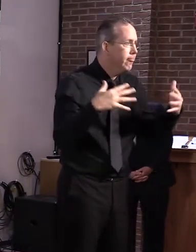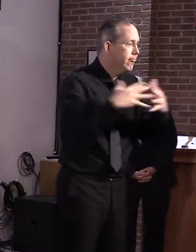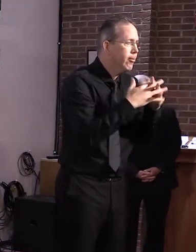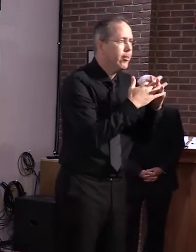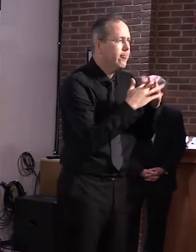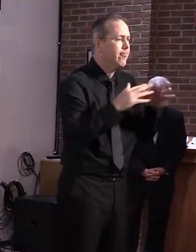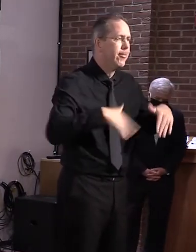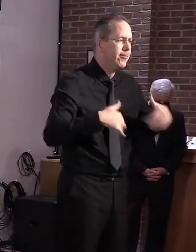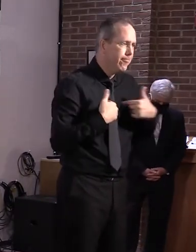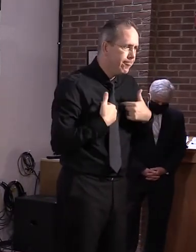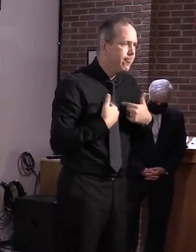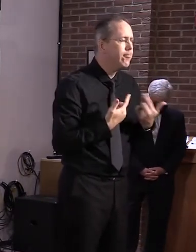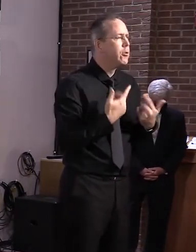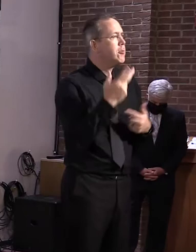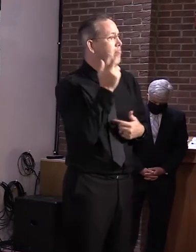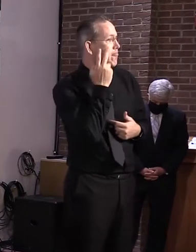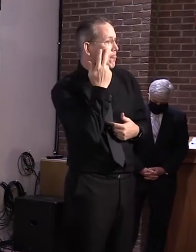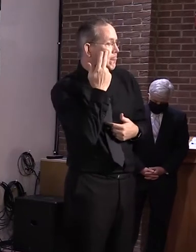what might happen